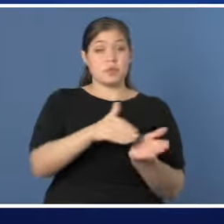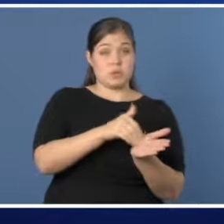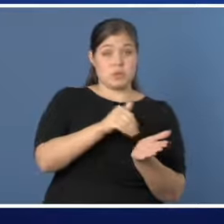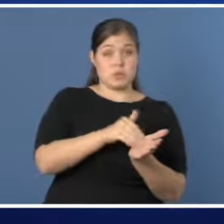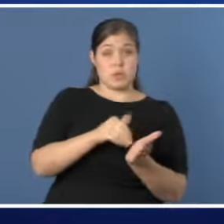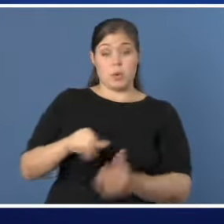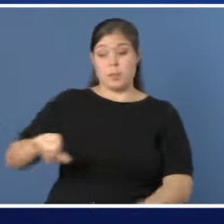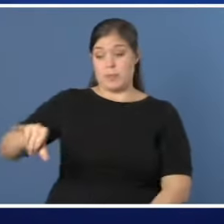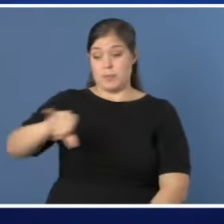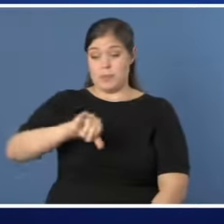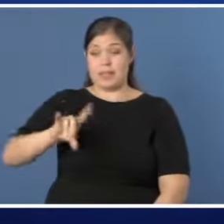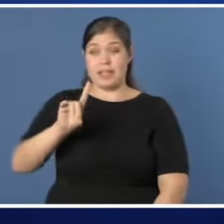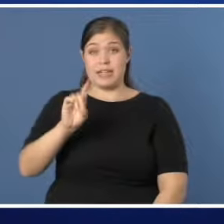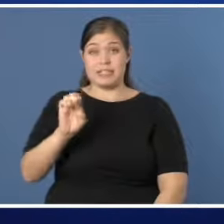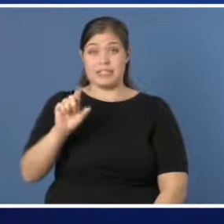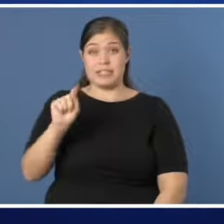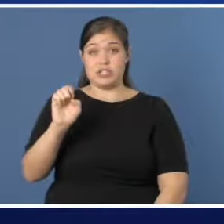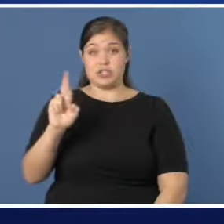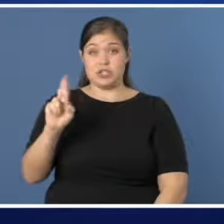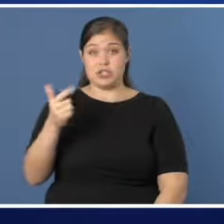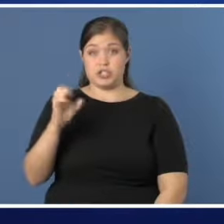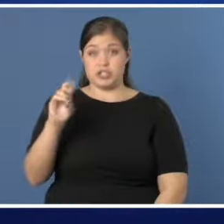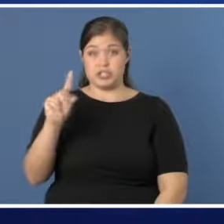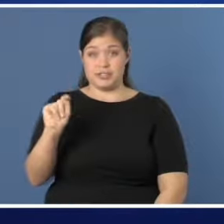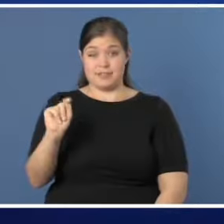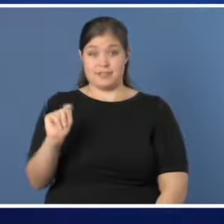soap, liquid detergent,